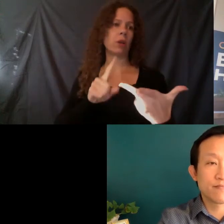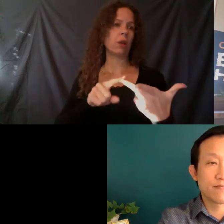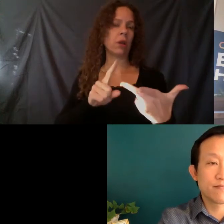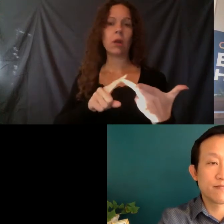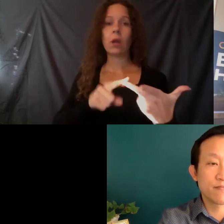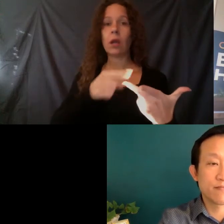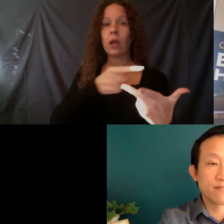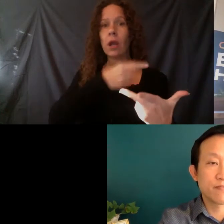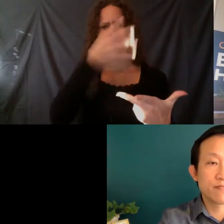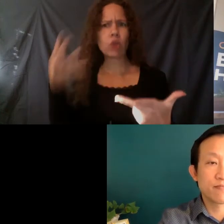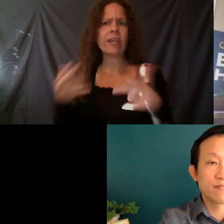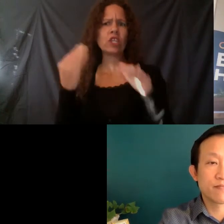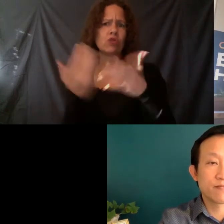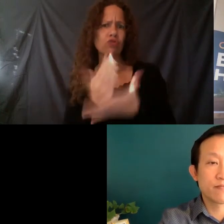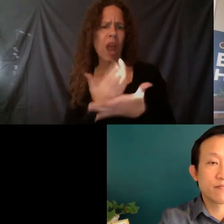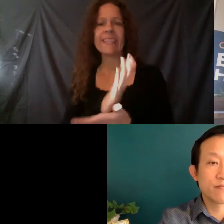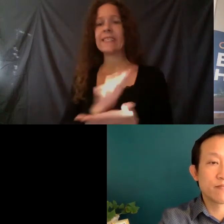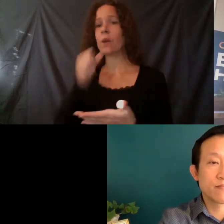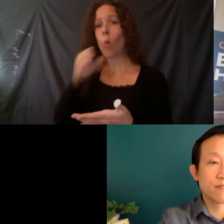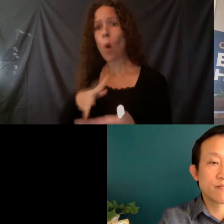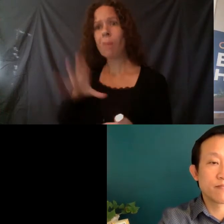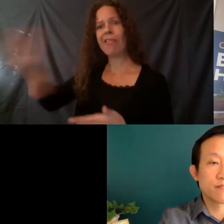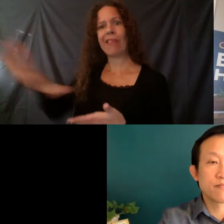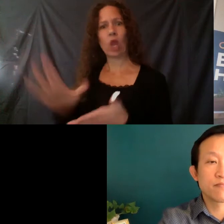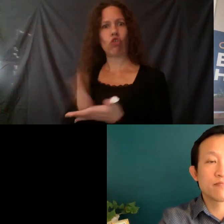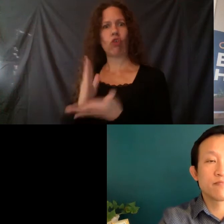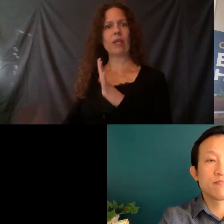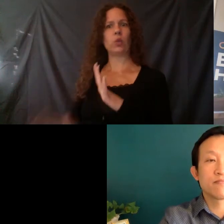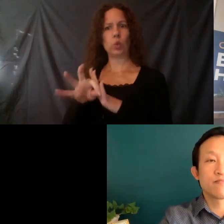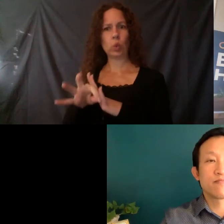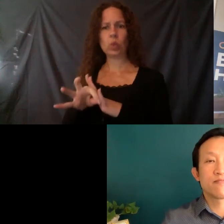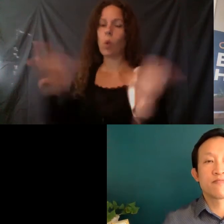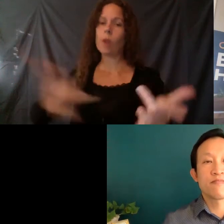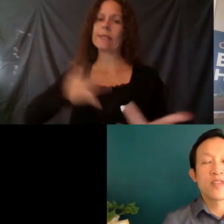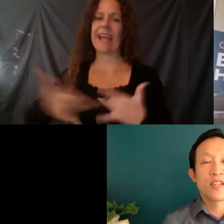Certainly excited to have him here. So let me turn it over to Assemblymember David Chu. Assemblymember.